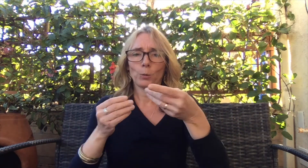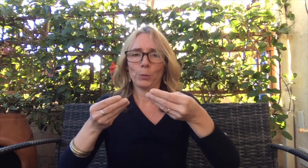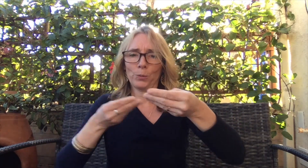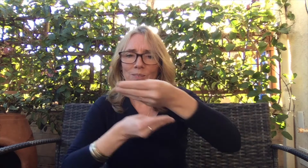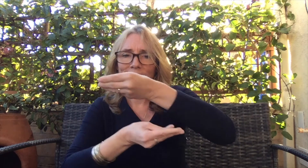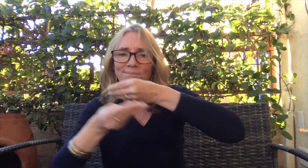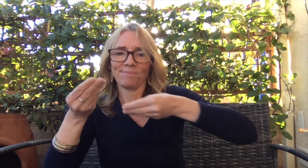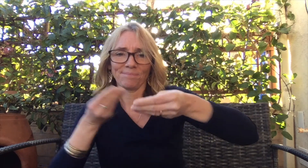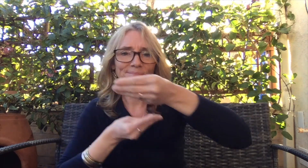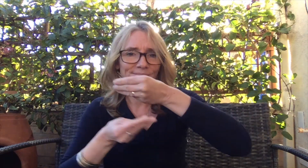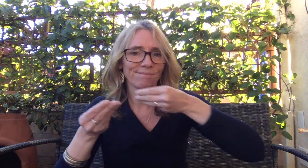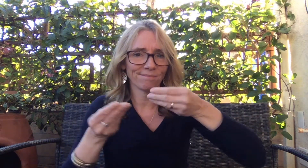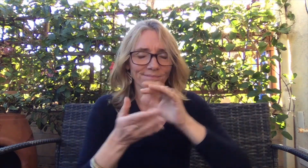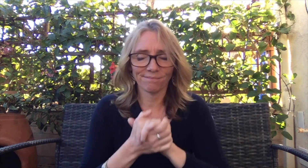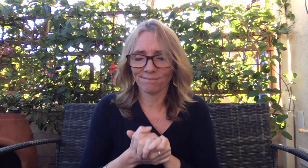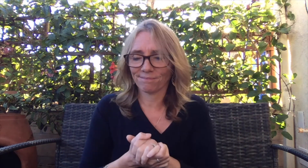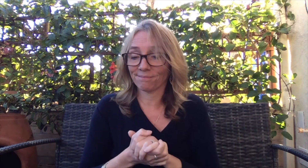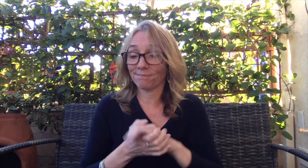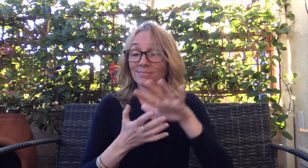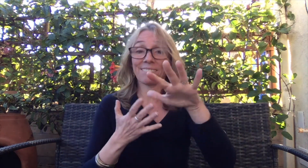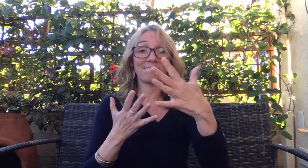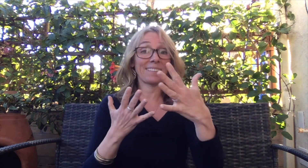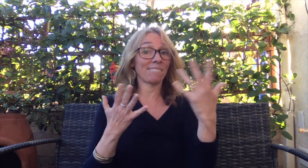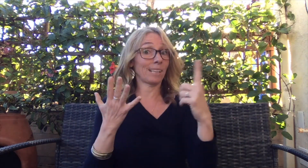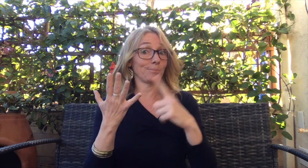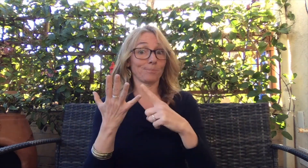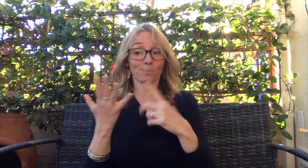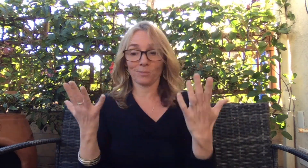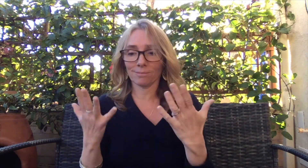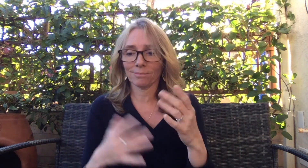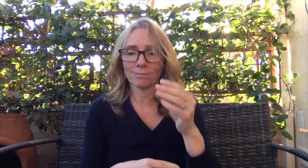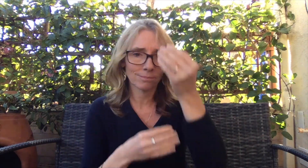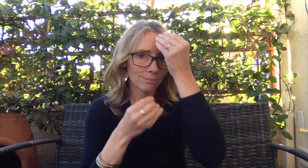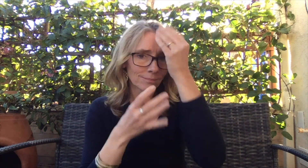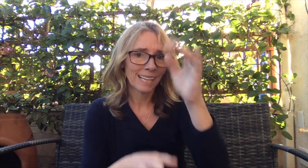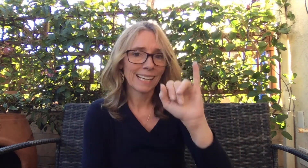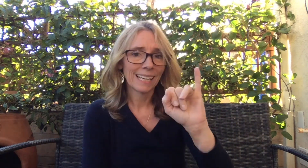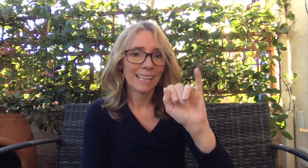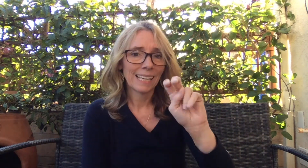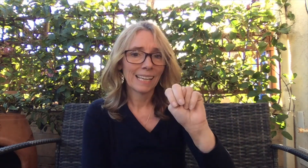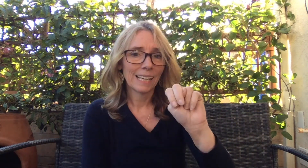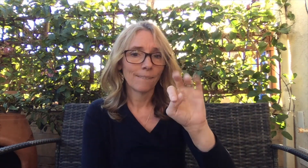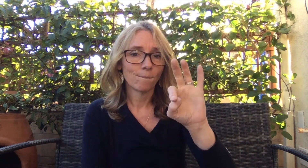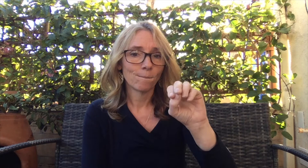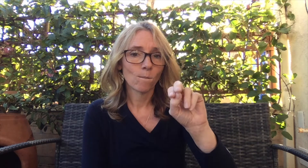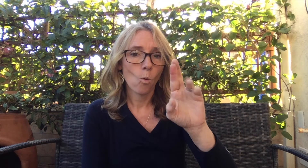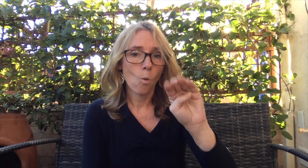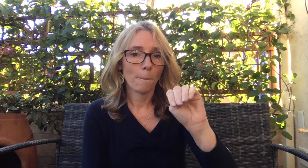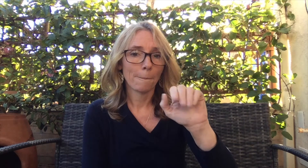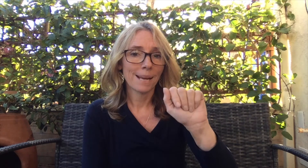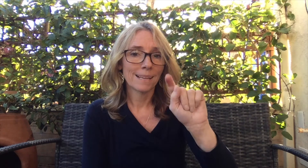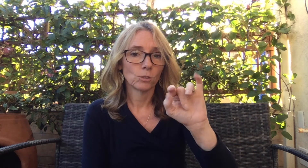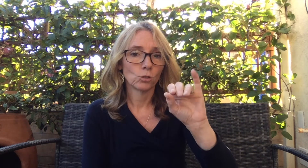They're all equally important. And you can vacillate between the five. The fifth